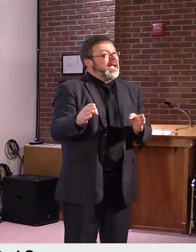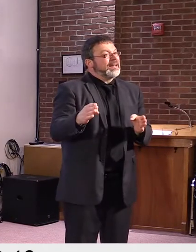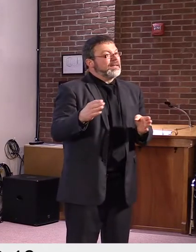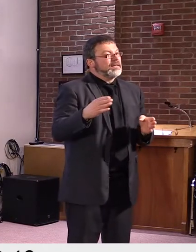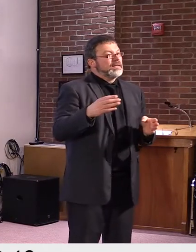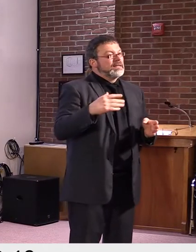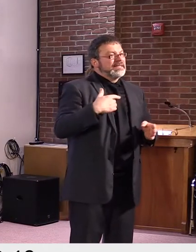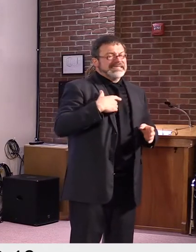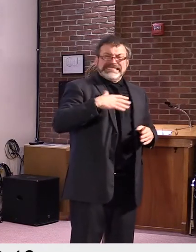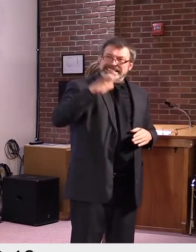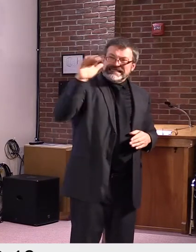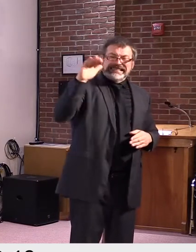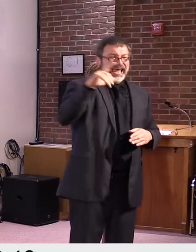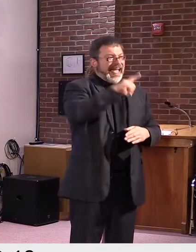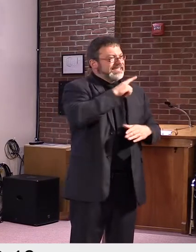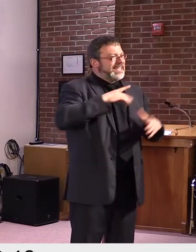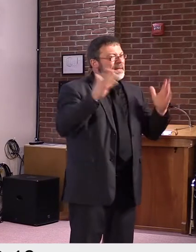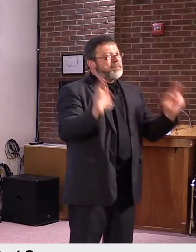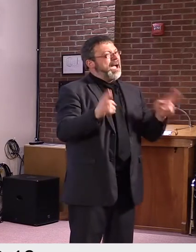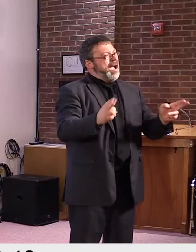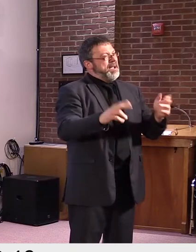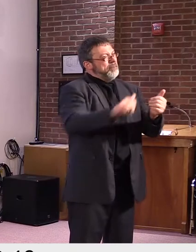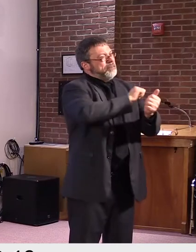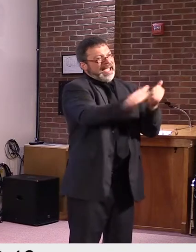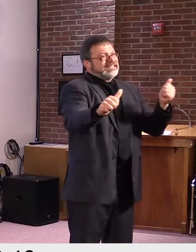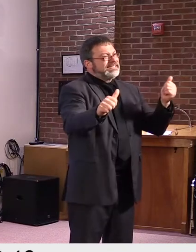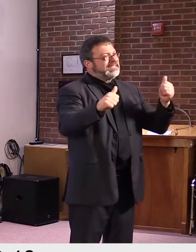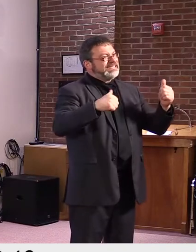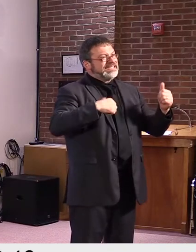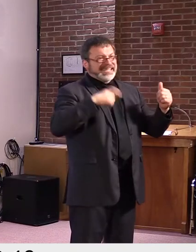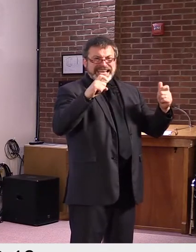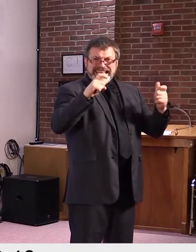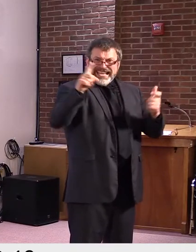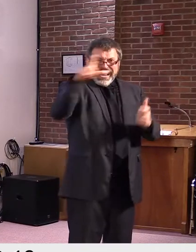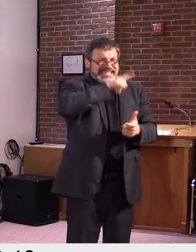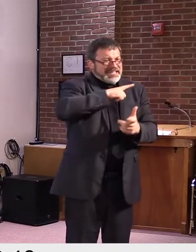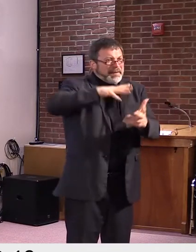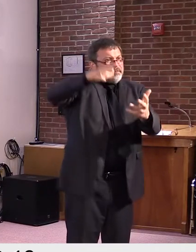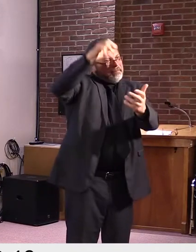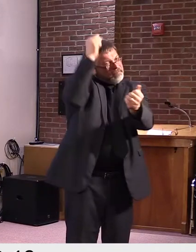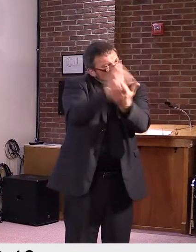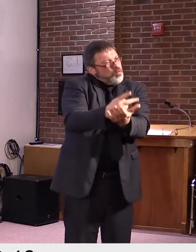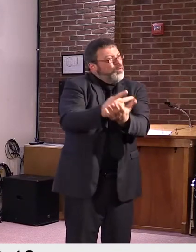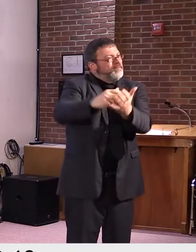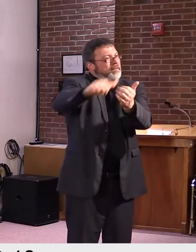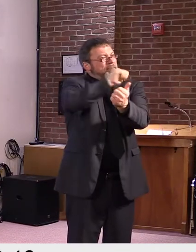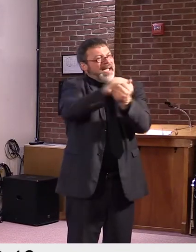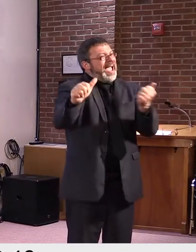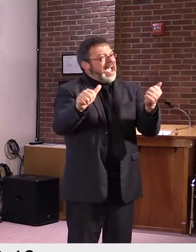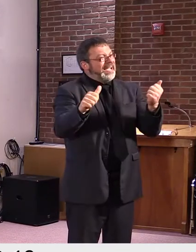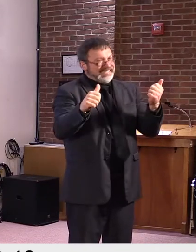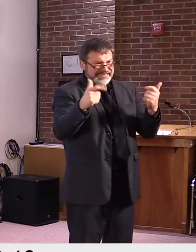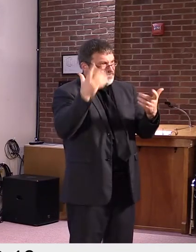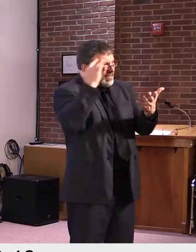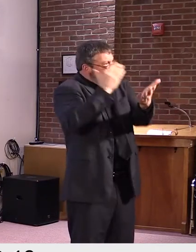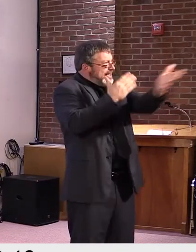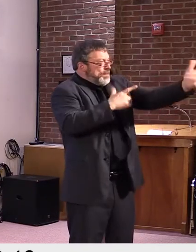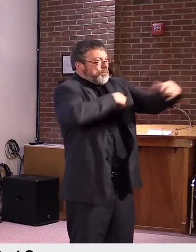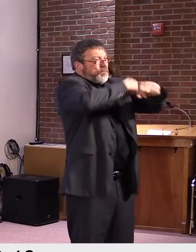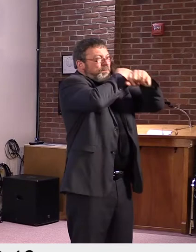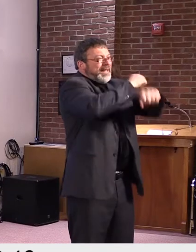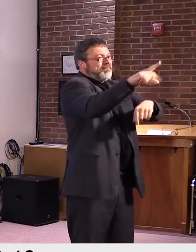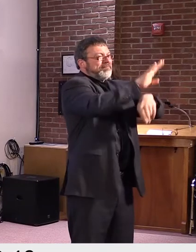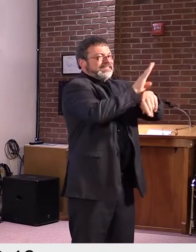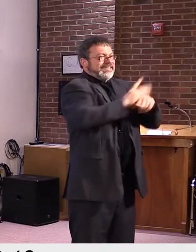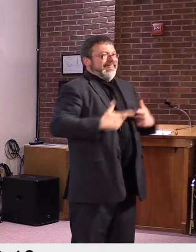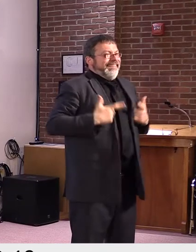needed. And we need to get this out the door as fast as we can to protect these other businesses and so that they